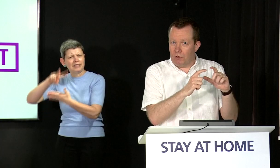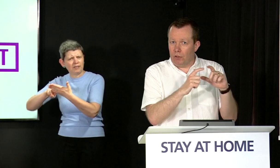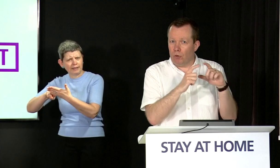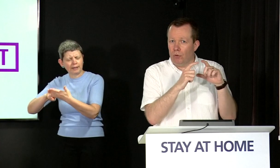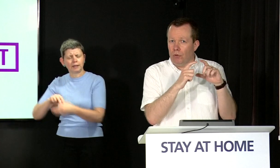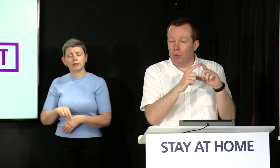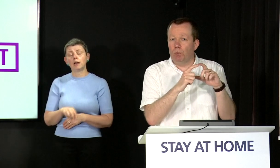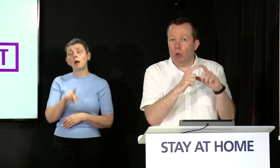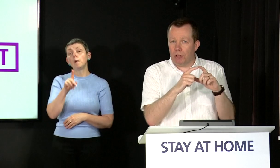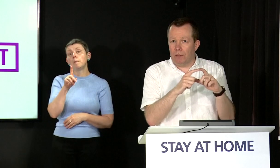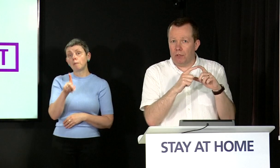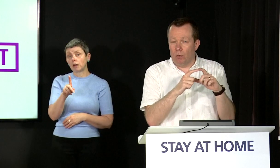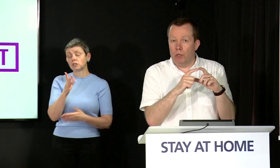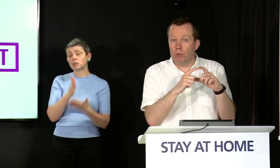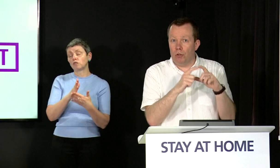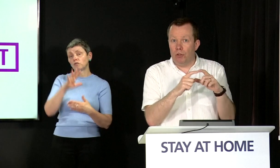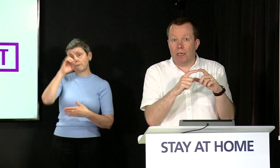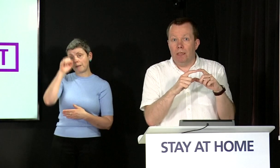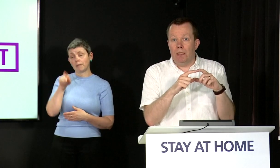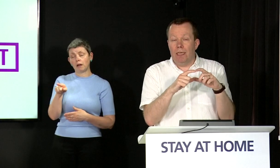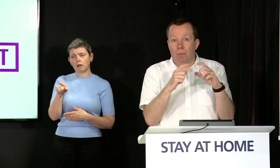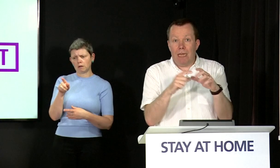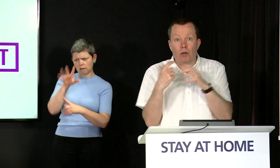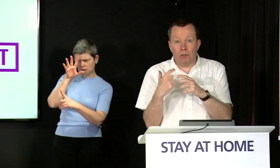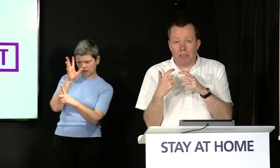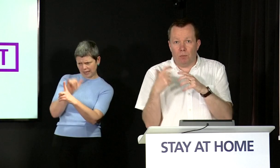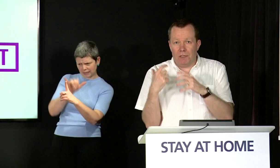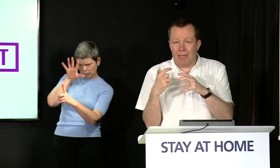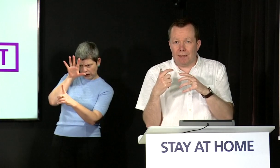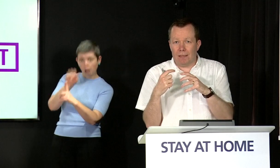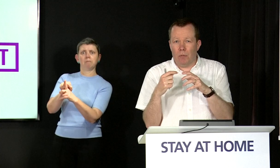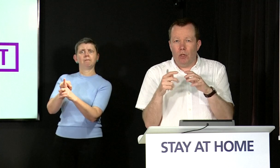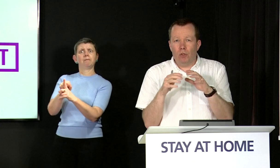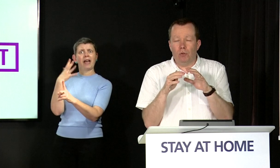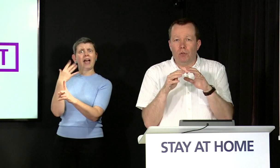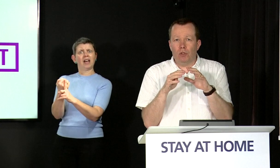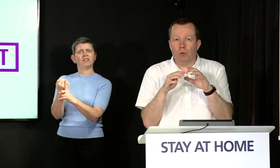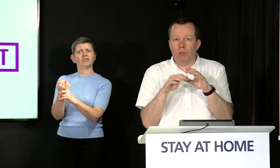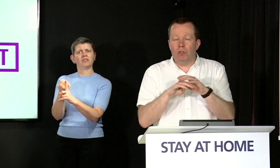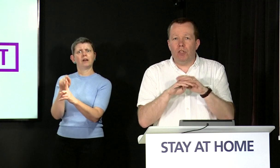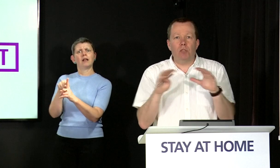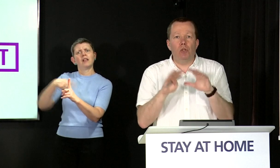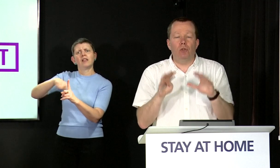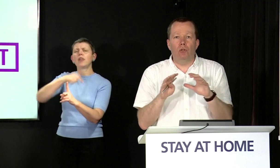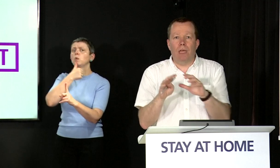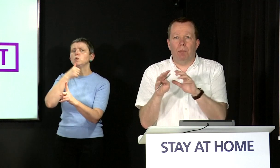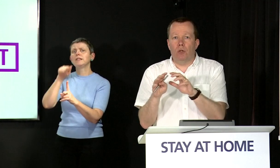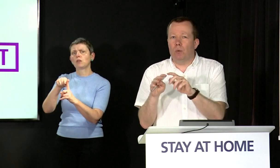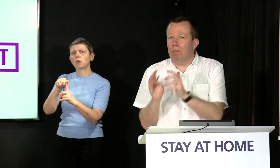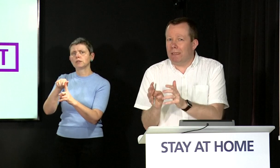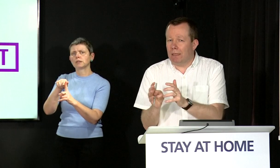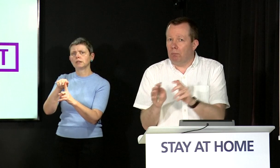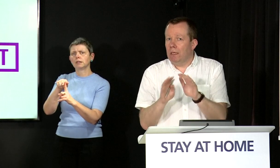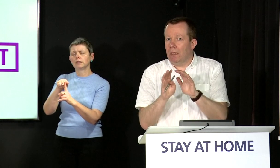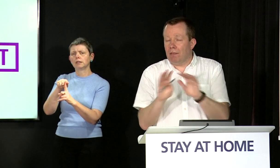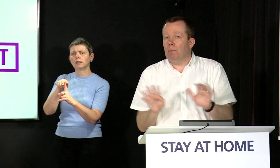positives. So those positives are the ones we're using in the main in our test and protect system. So to suggest we shouldn't do that because